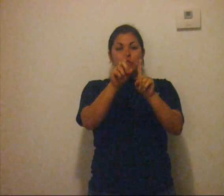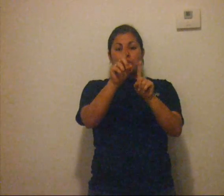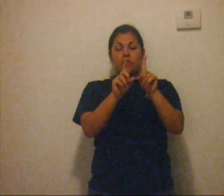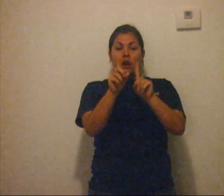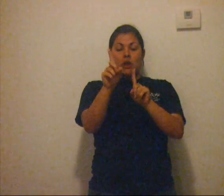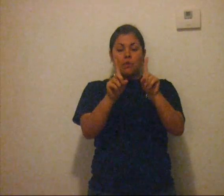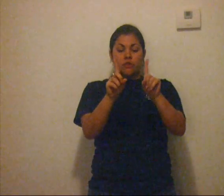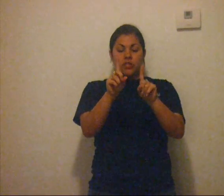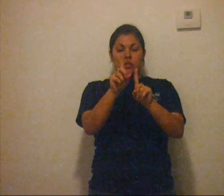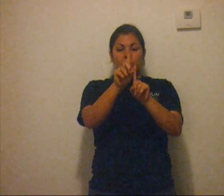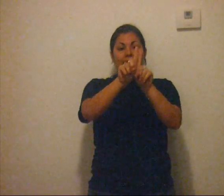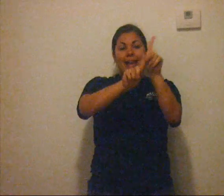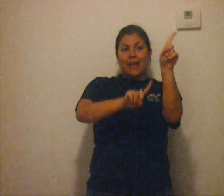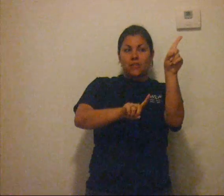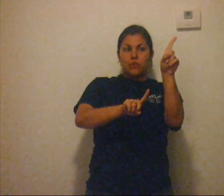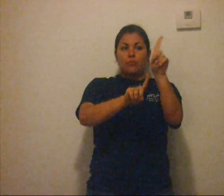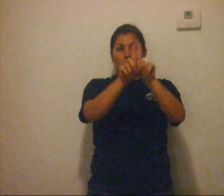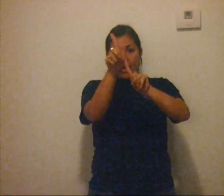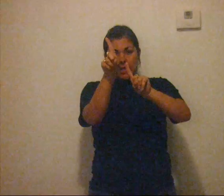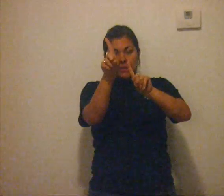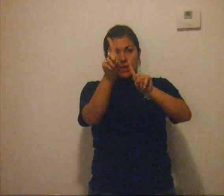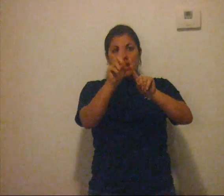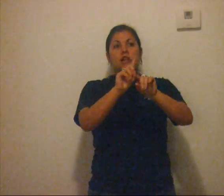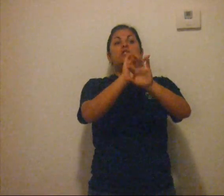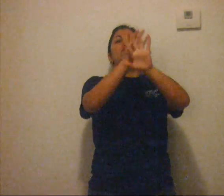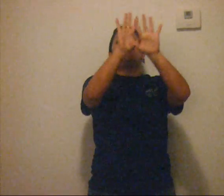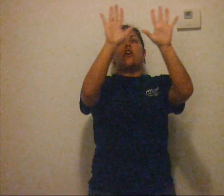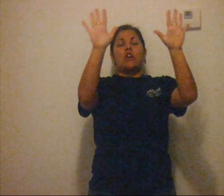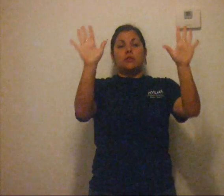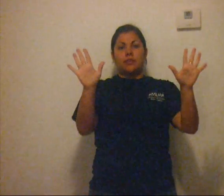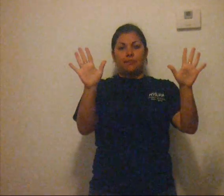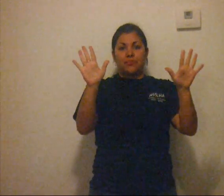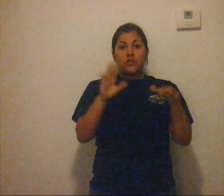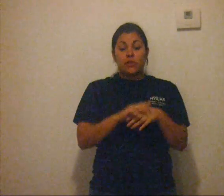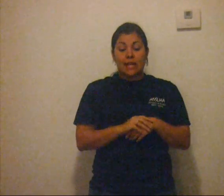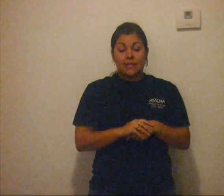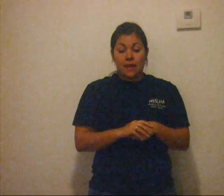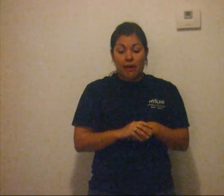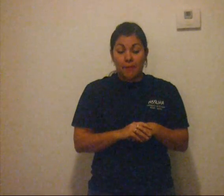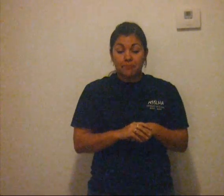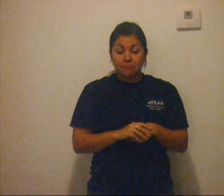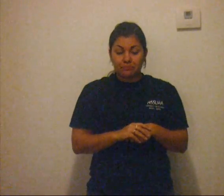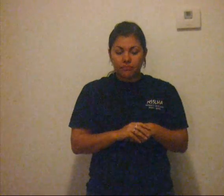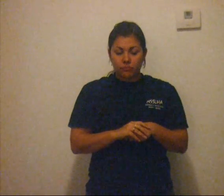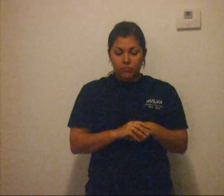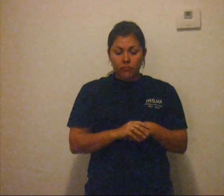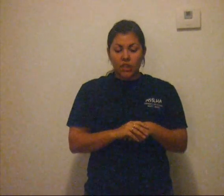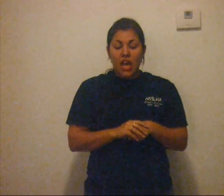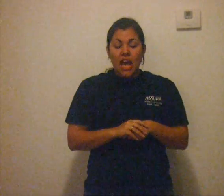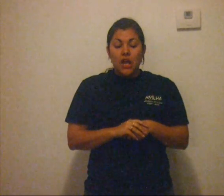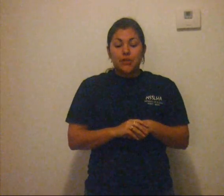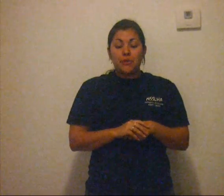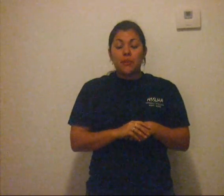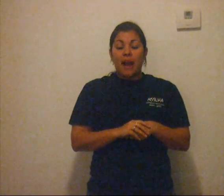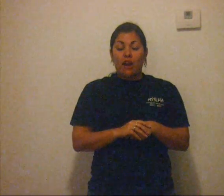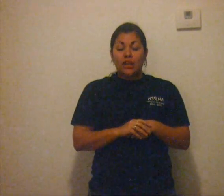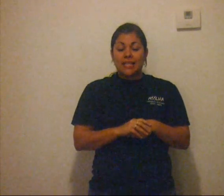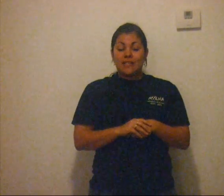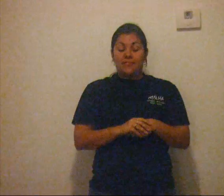two star motions with and bright stars. So that's that line. Through the perilous